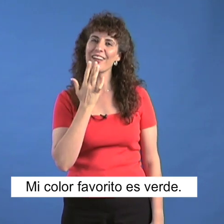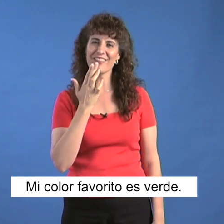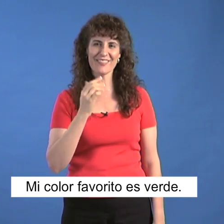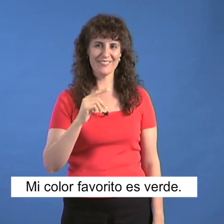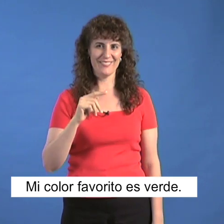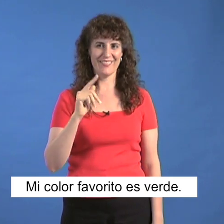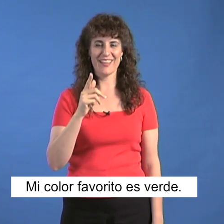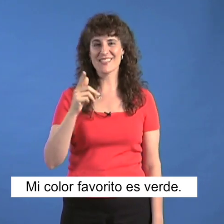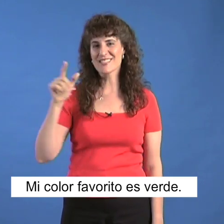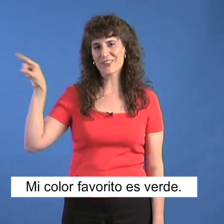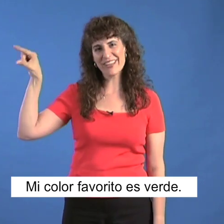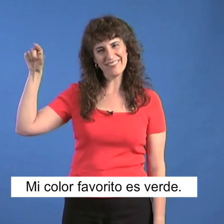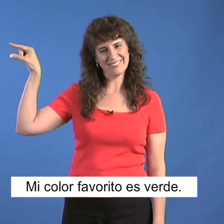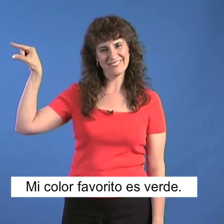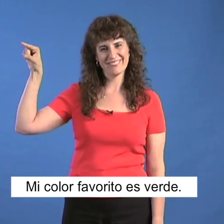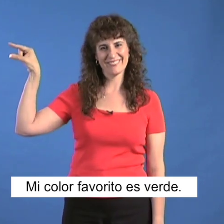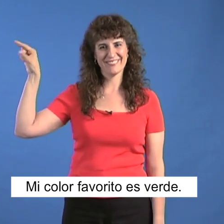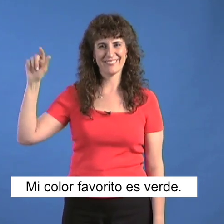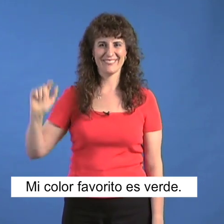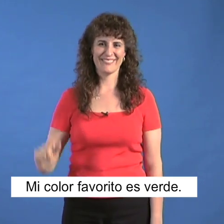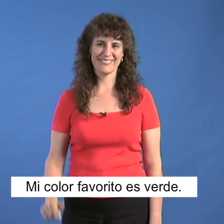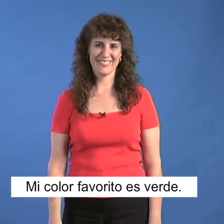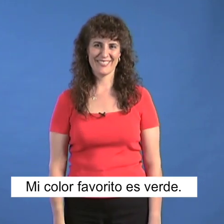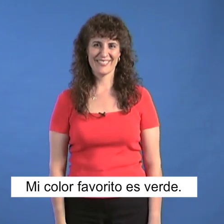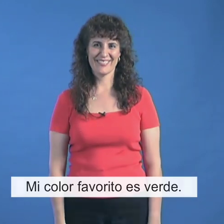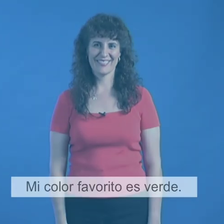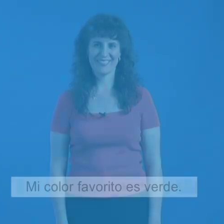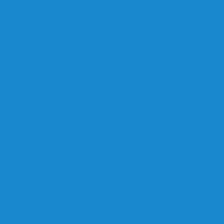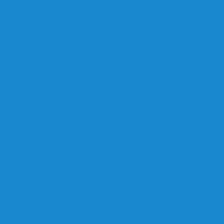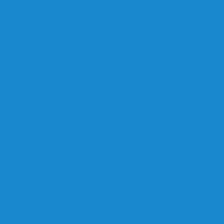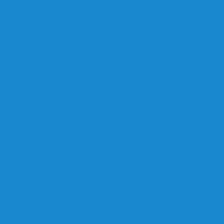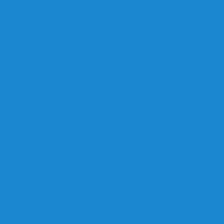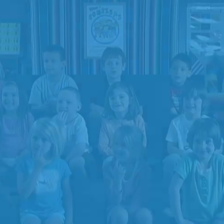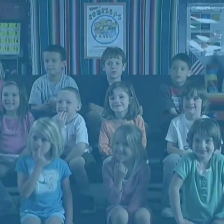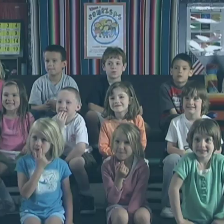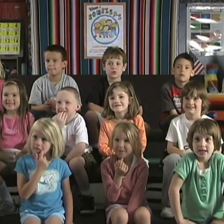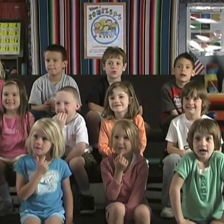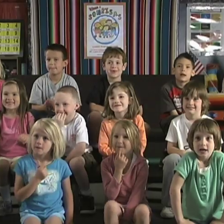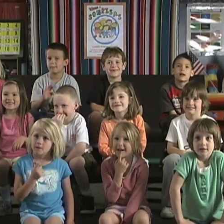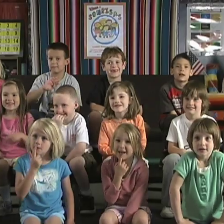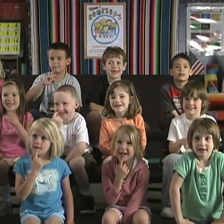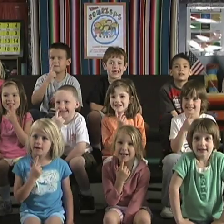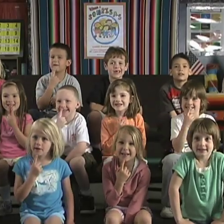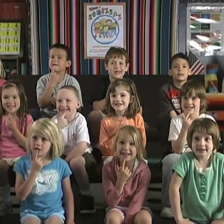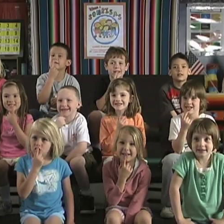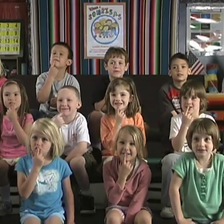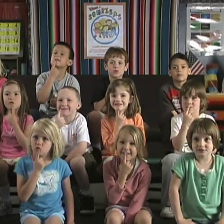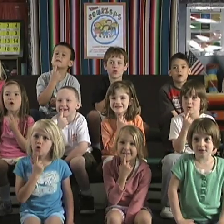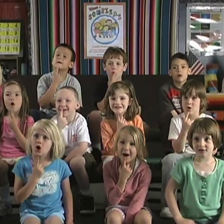color is green. Red is wrong.